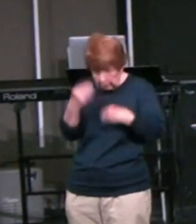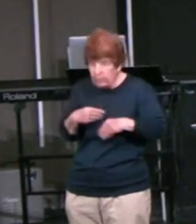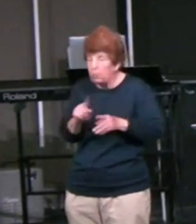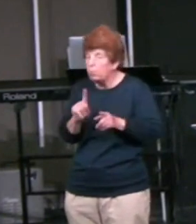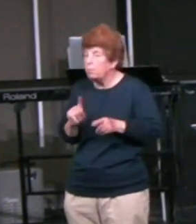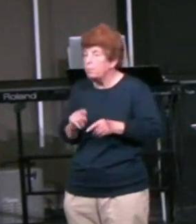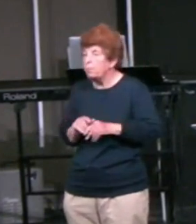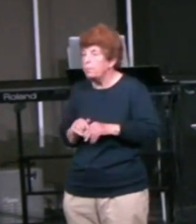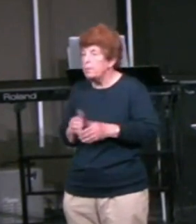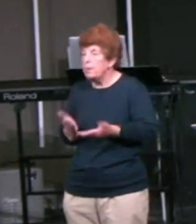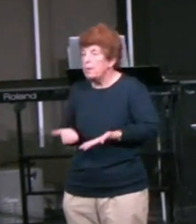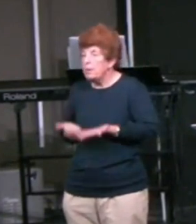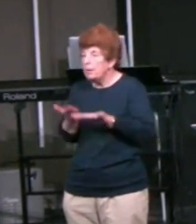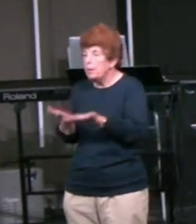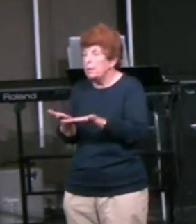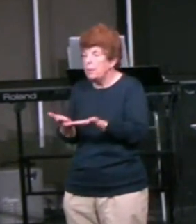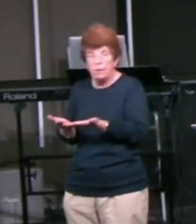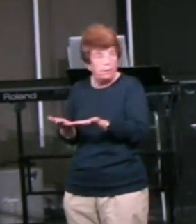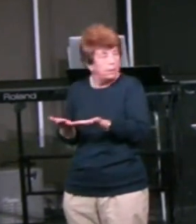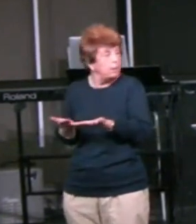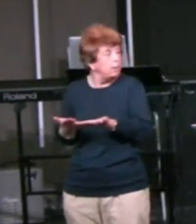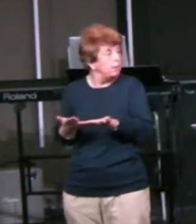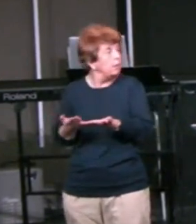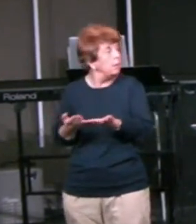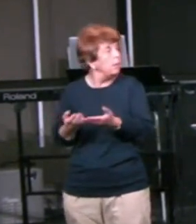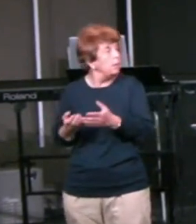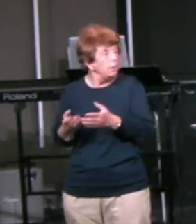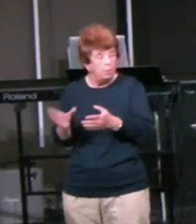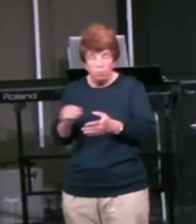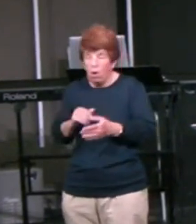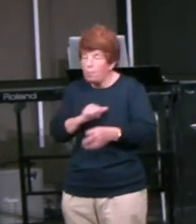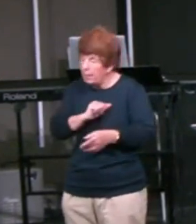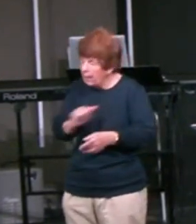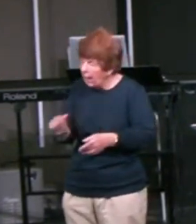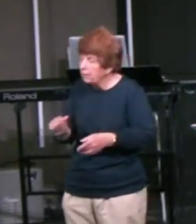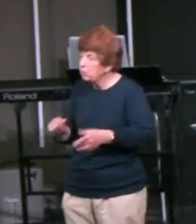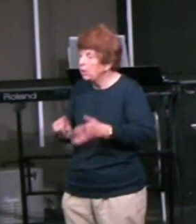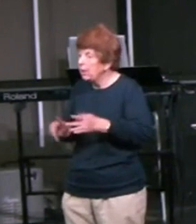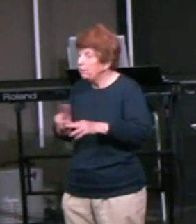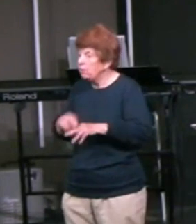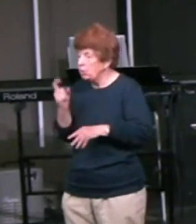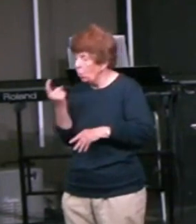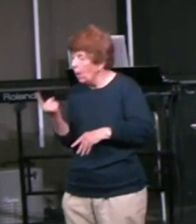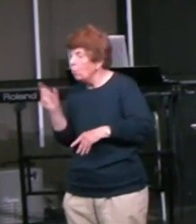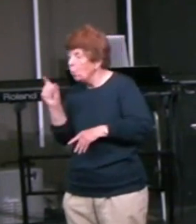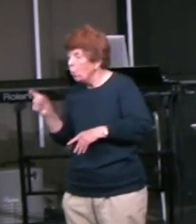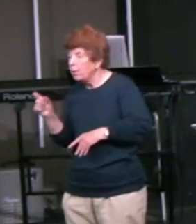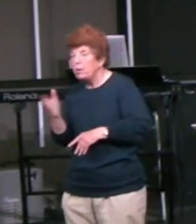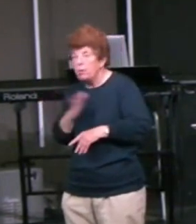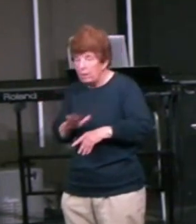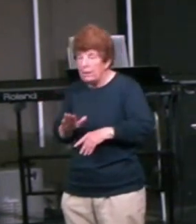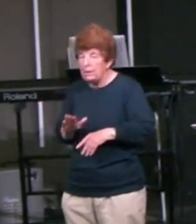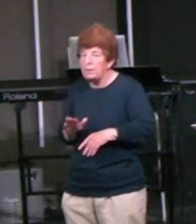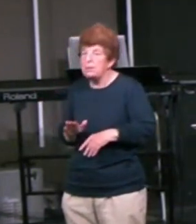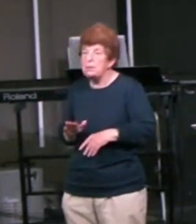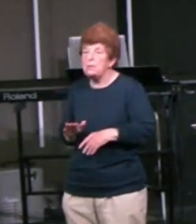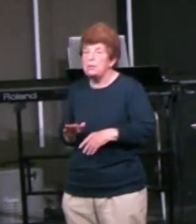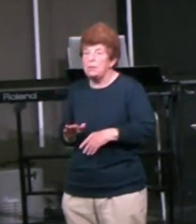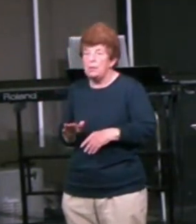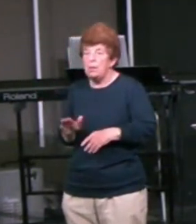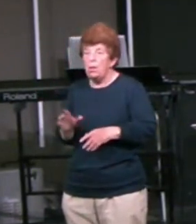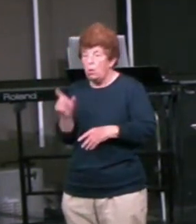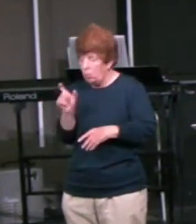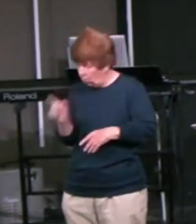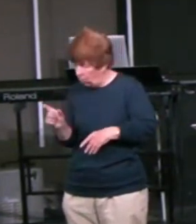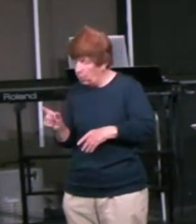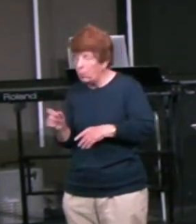that giving grows out of an attitude. And if there's one word you want to take home from this message this morning, it would be the